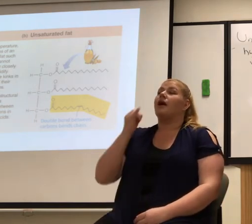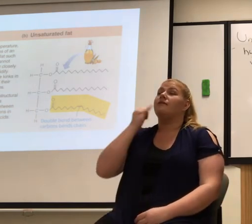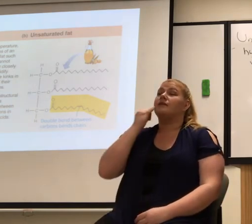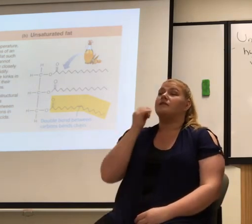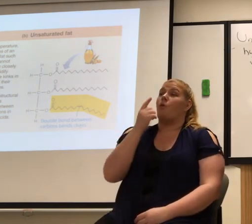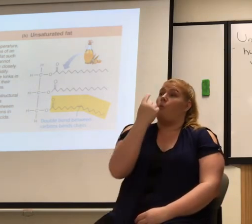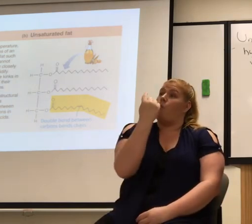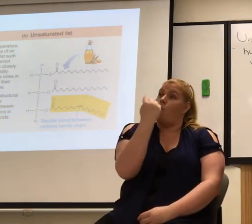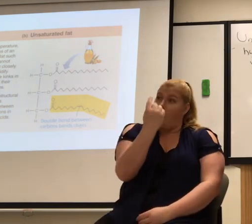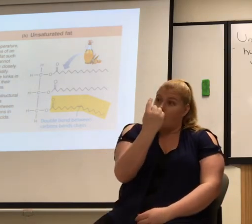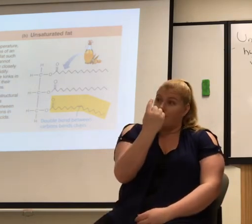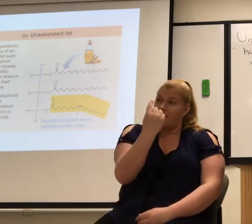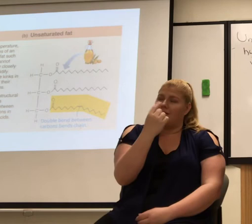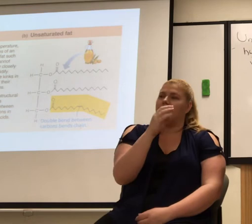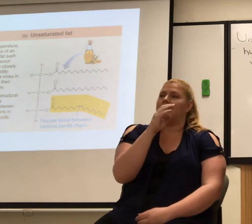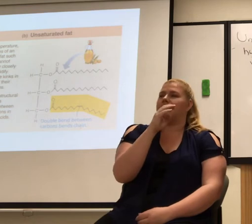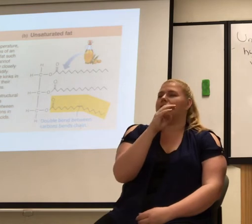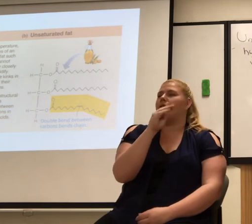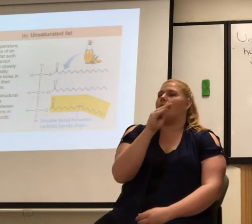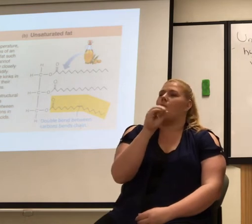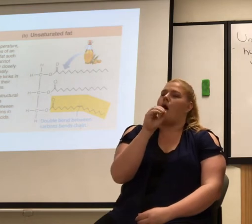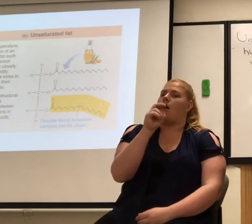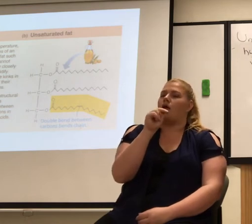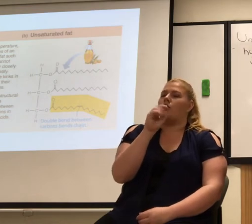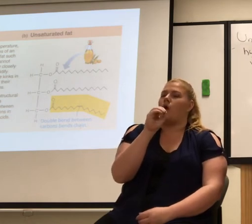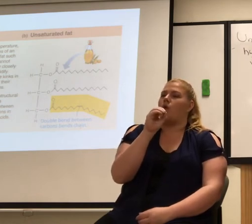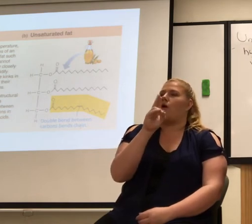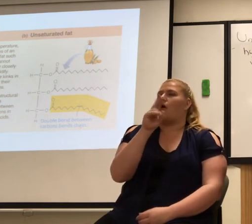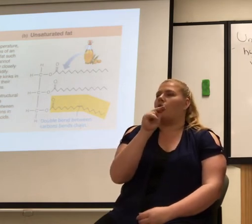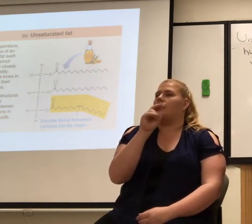it polyunsaturated. So differentiate between